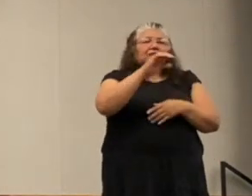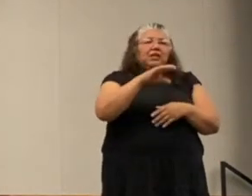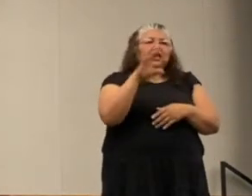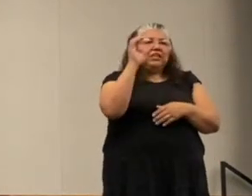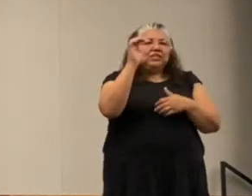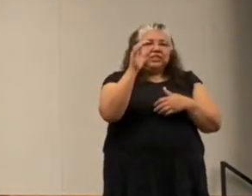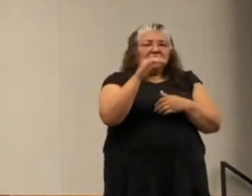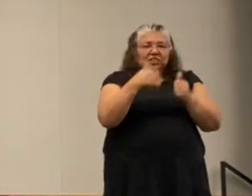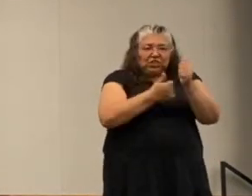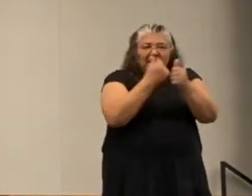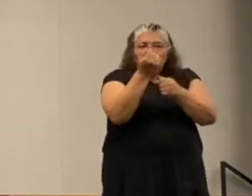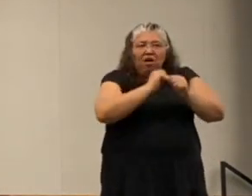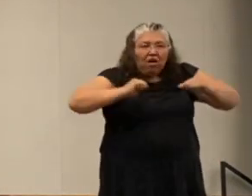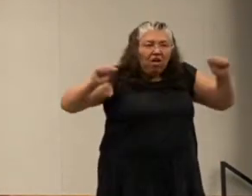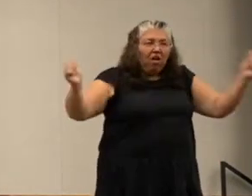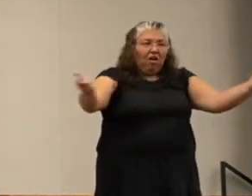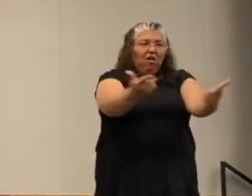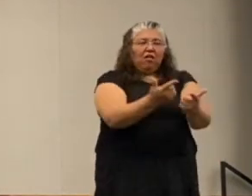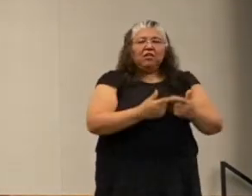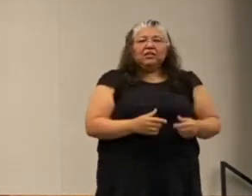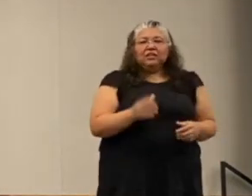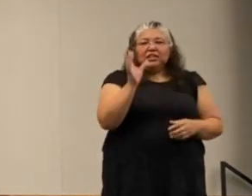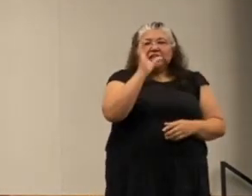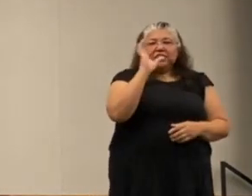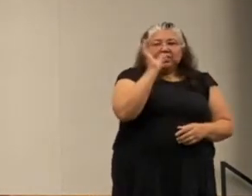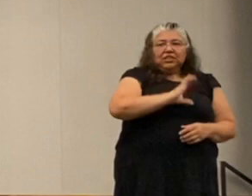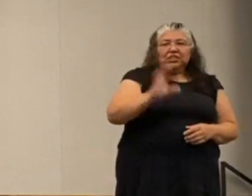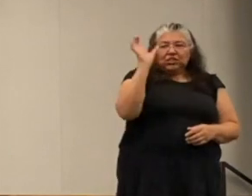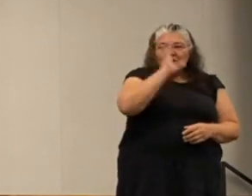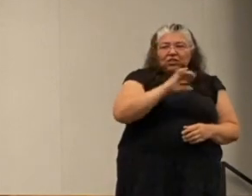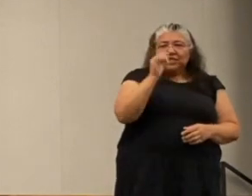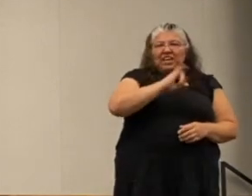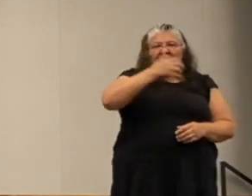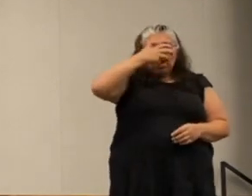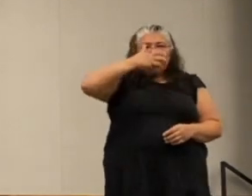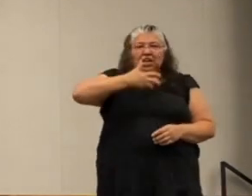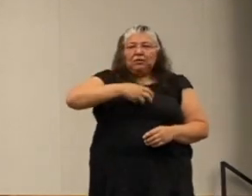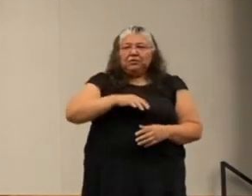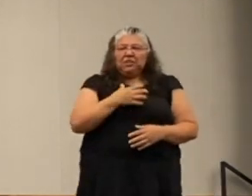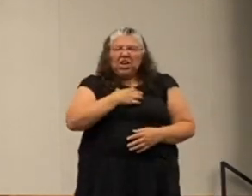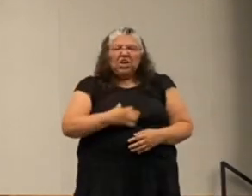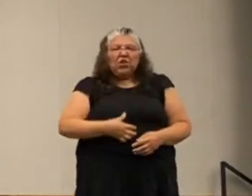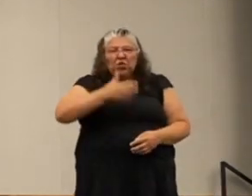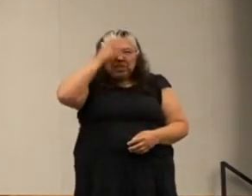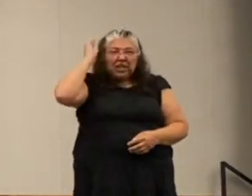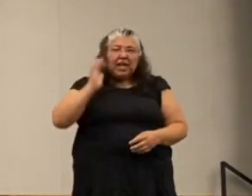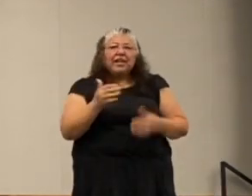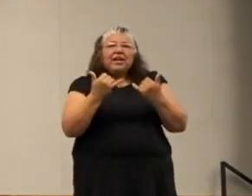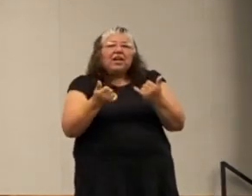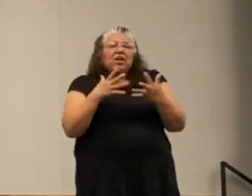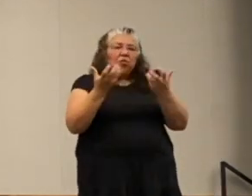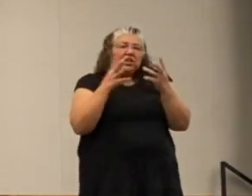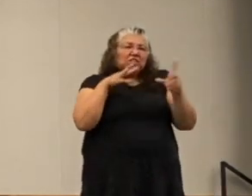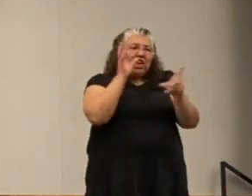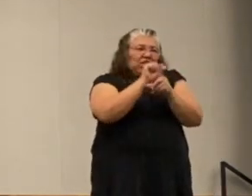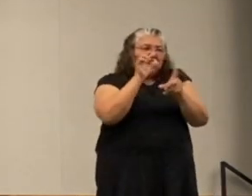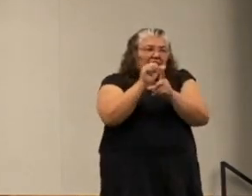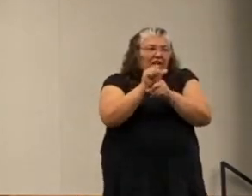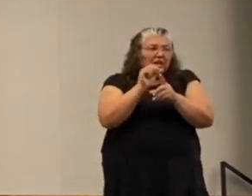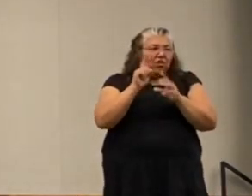everybody. He's looking around like a hungry lion. He wants to take you out. He wants to take you